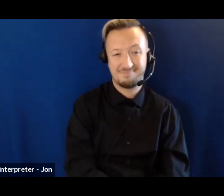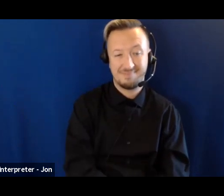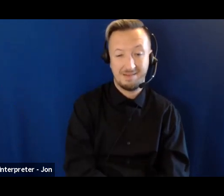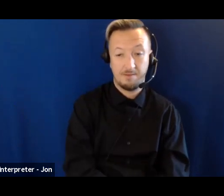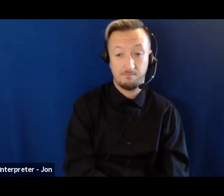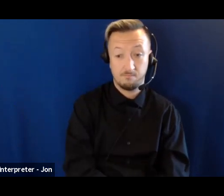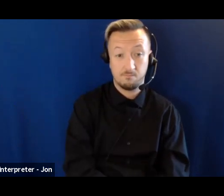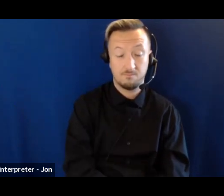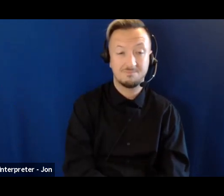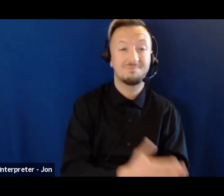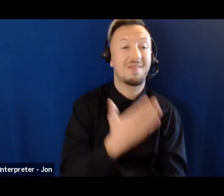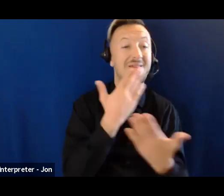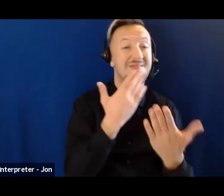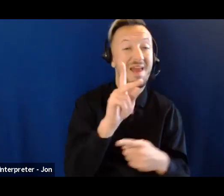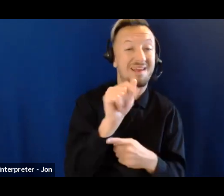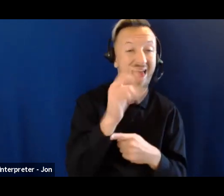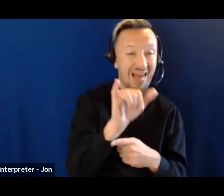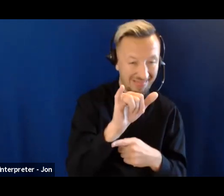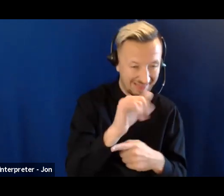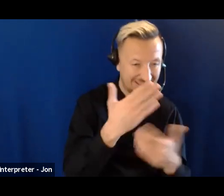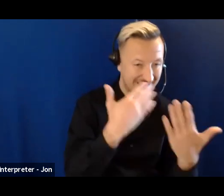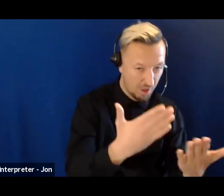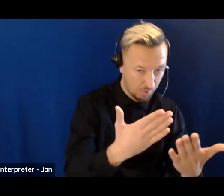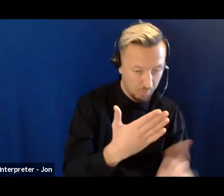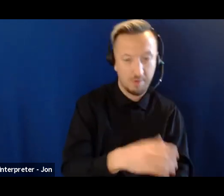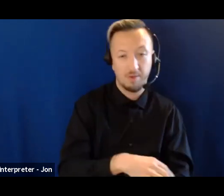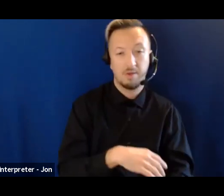But it's always good to hear from you, Kathy. So thank you again.